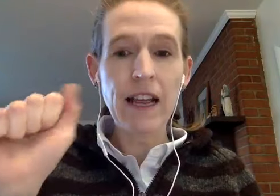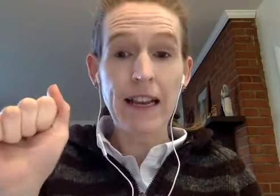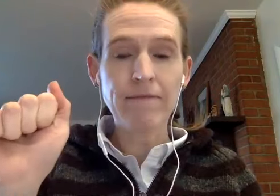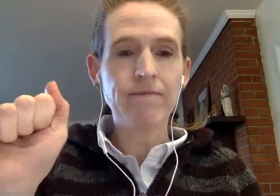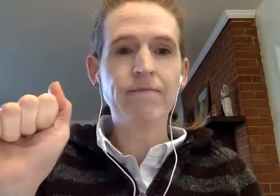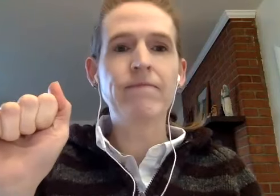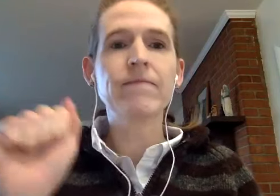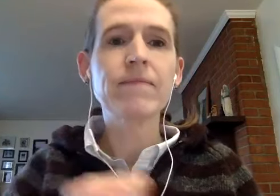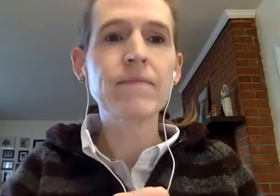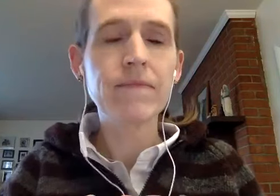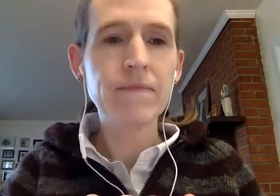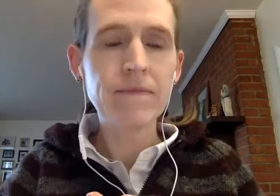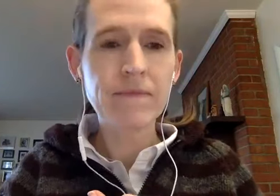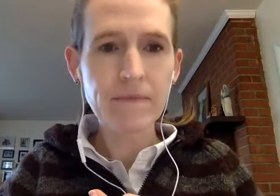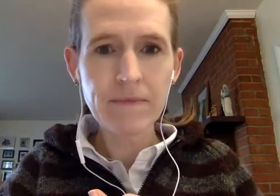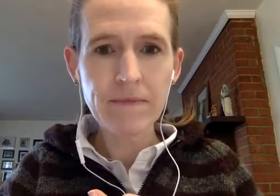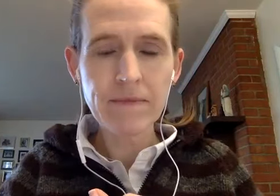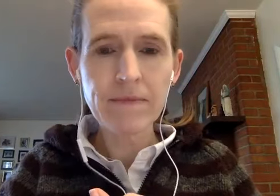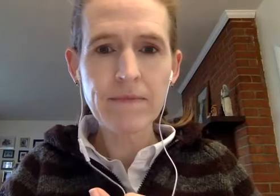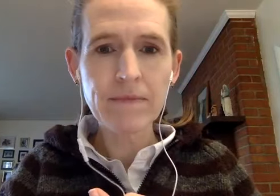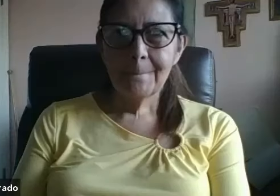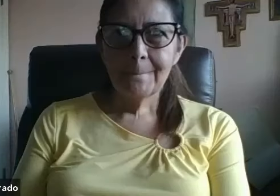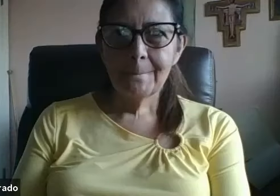Hey. Okay, go.